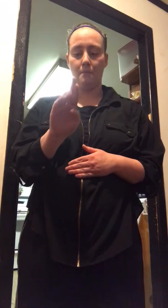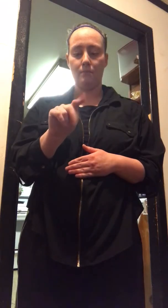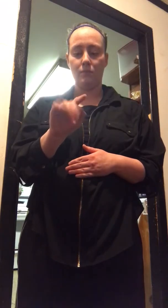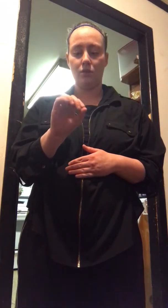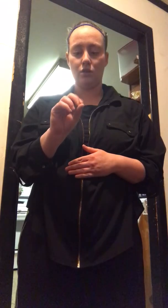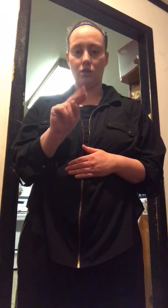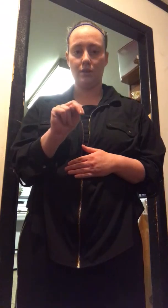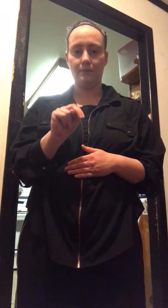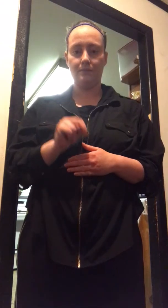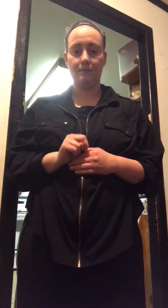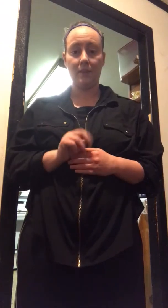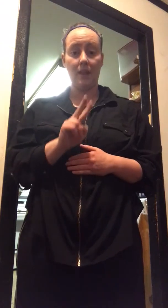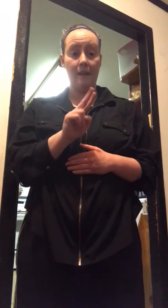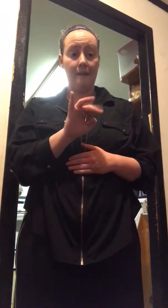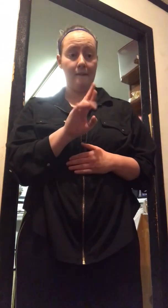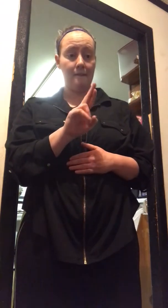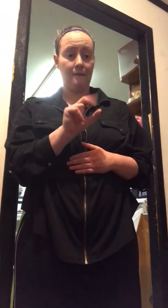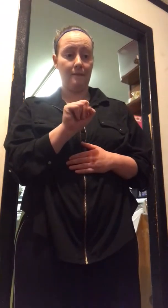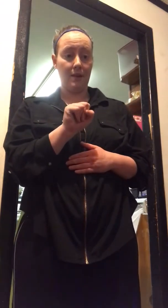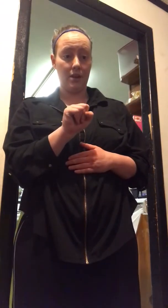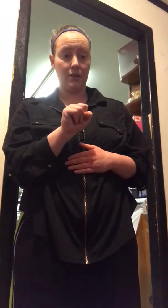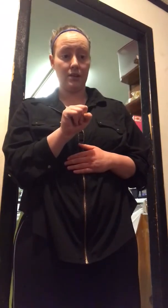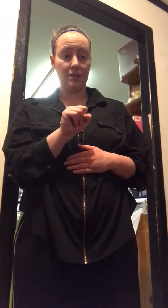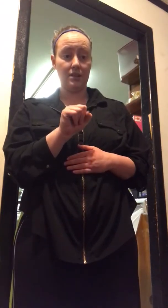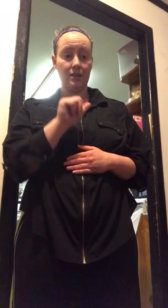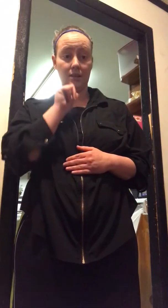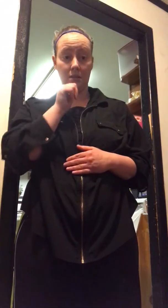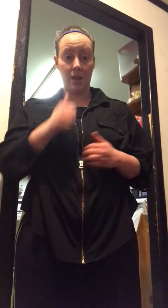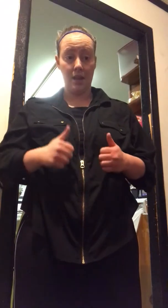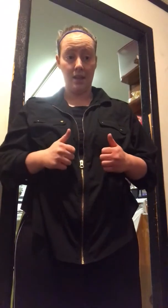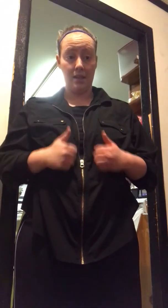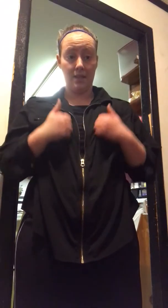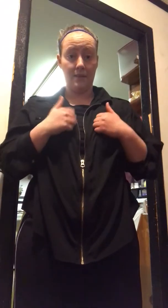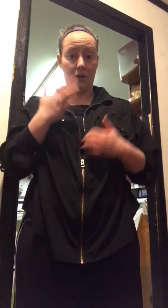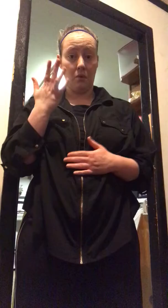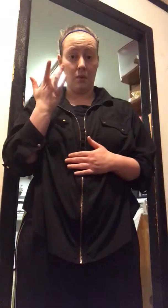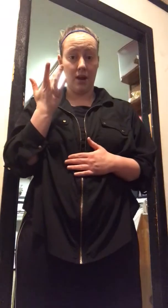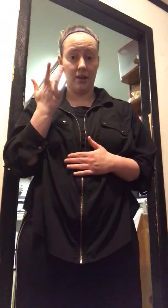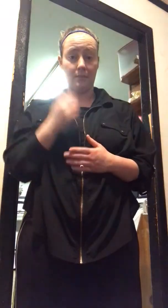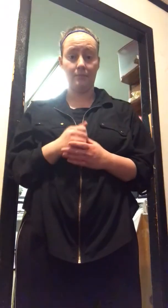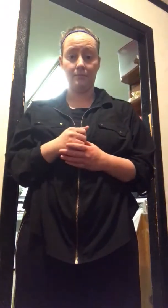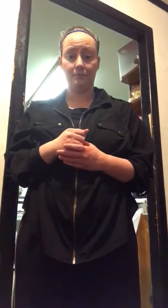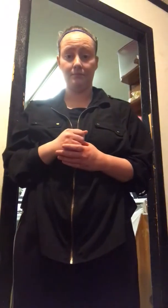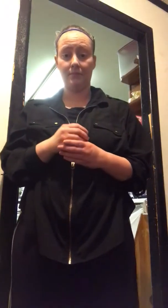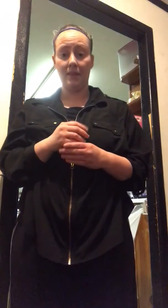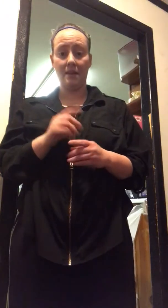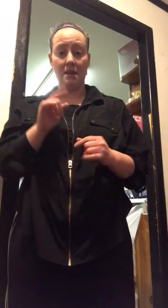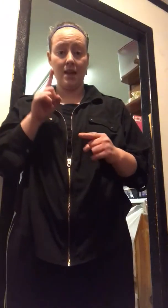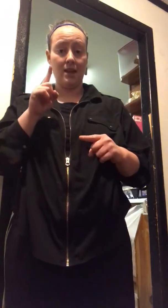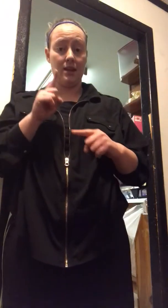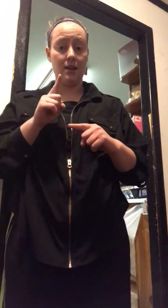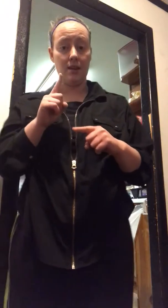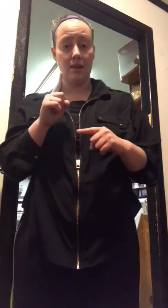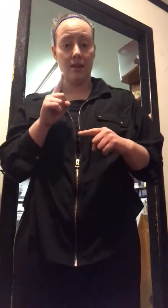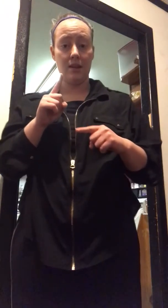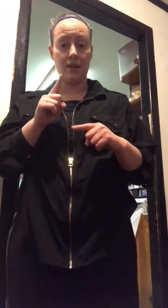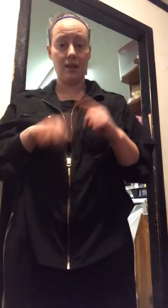A virus is non-living because They cannot reproduce on their own.